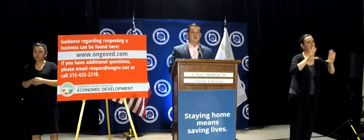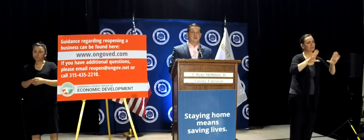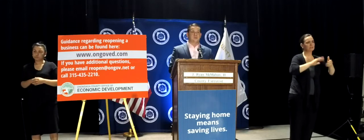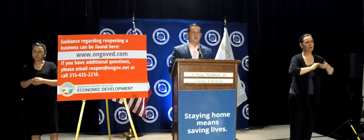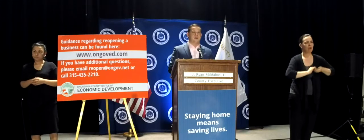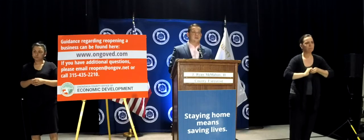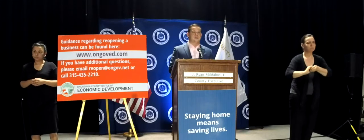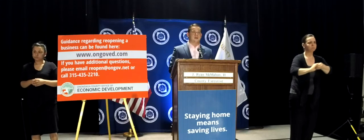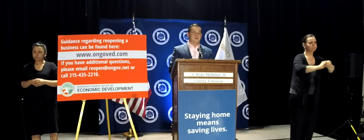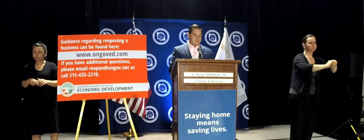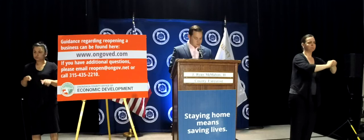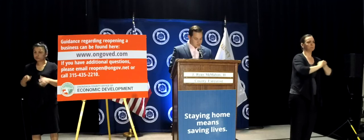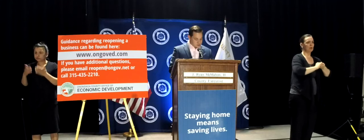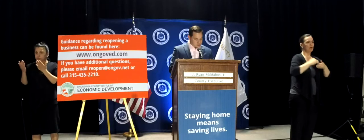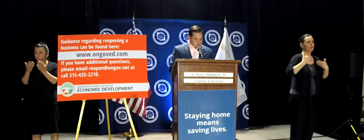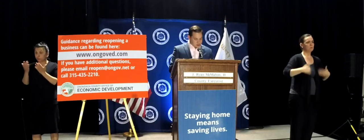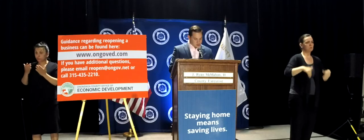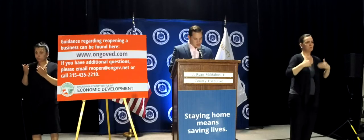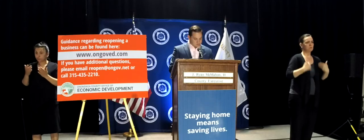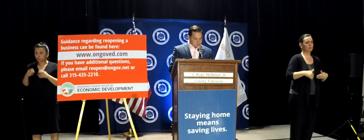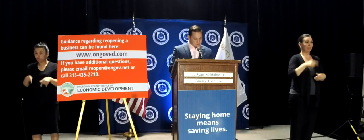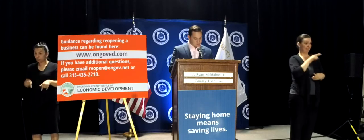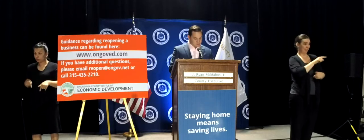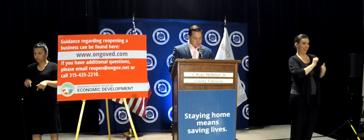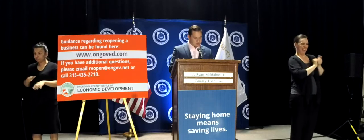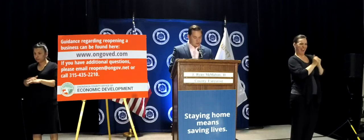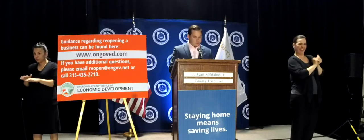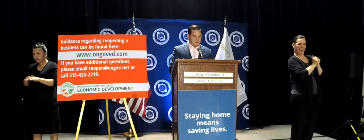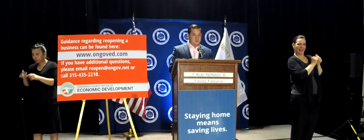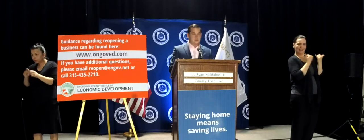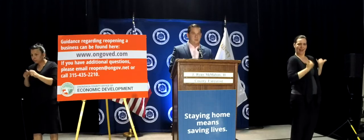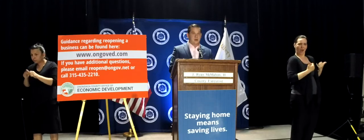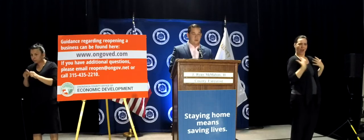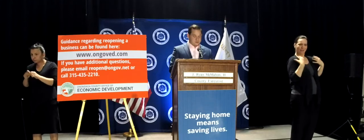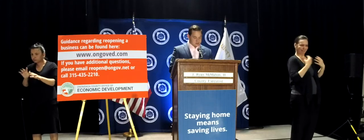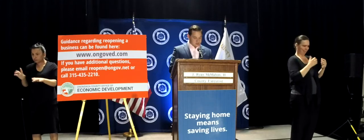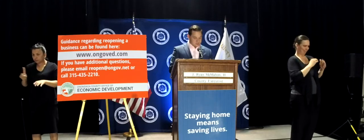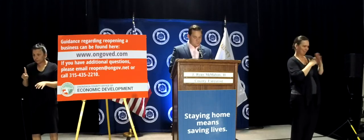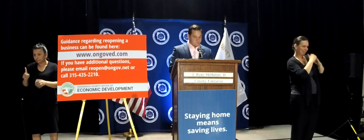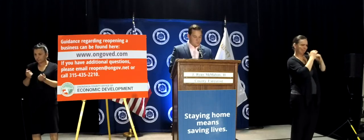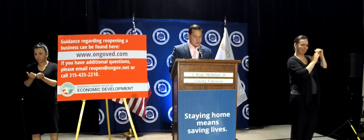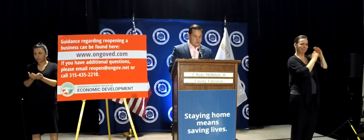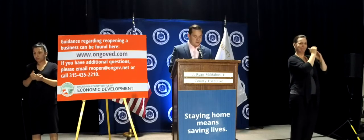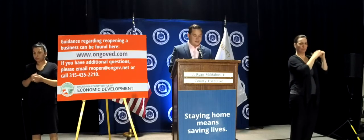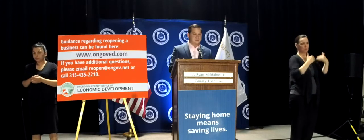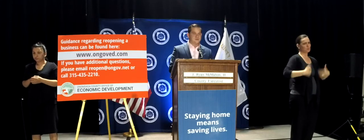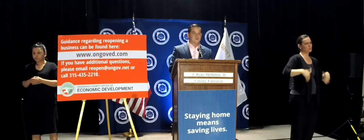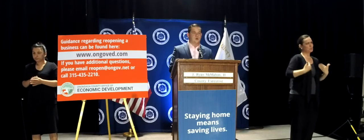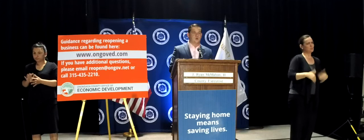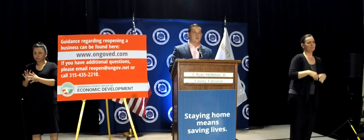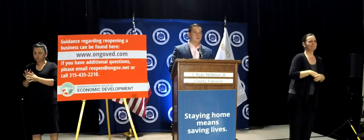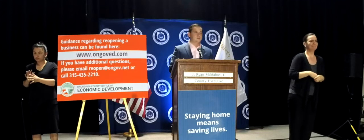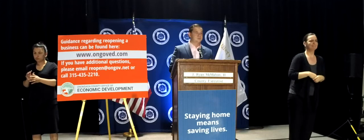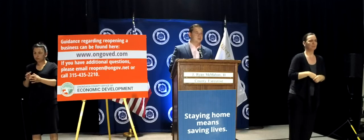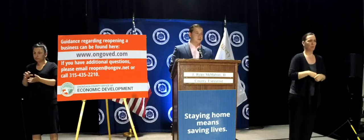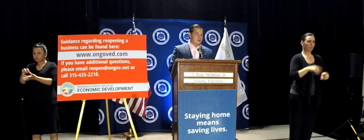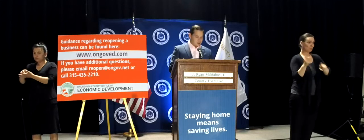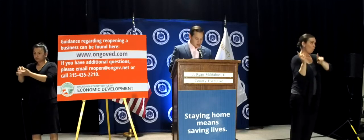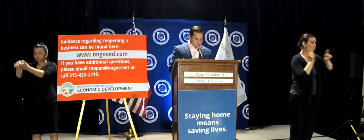athletic construction project there. So everybody can go and see the progress there and get tested for